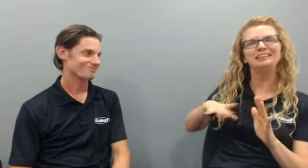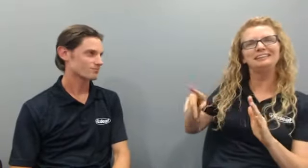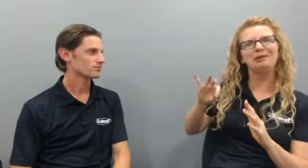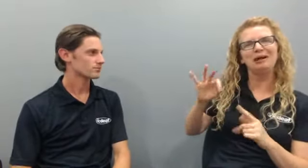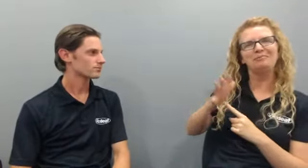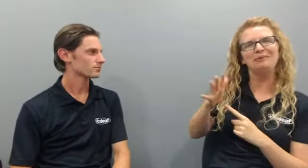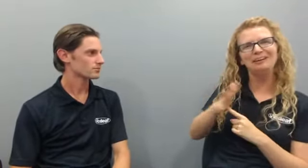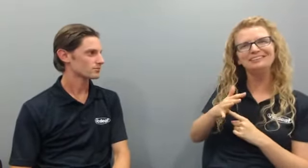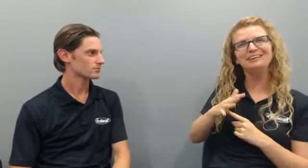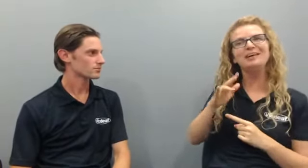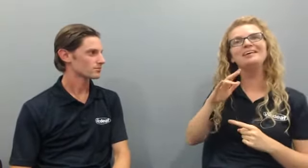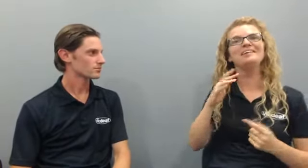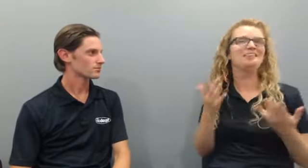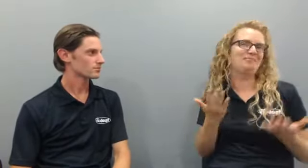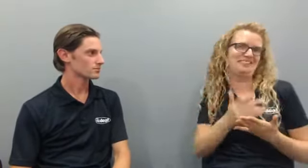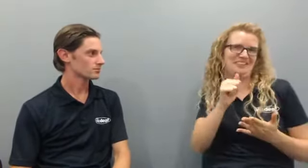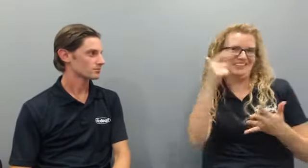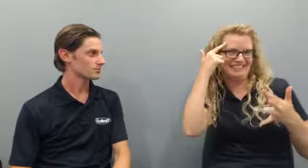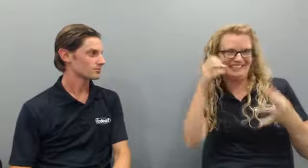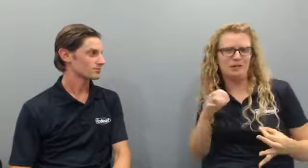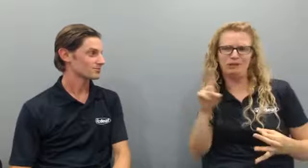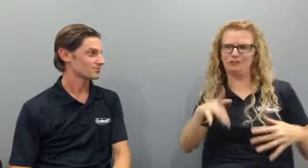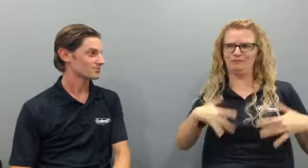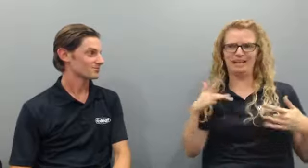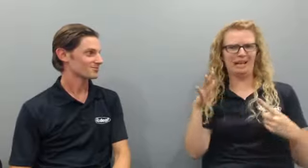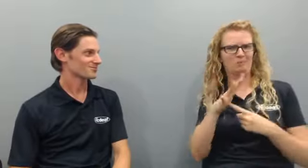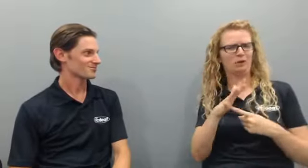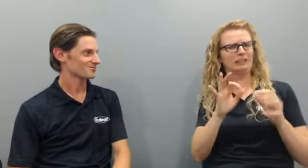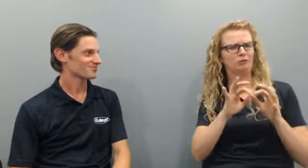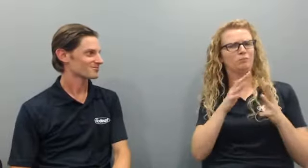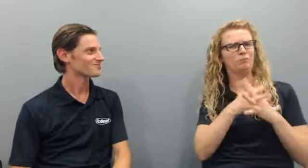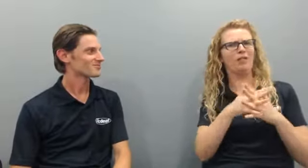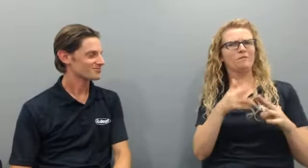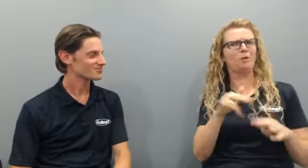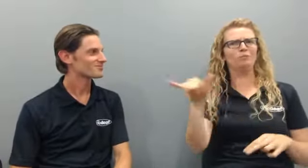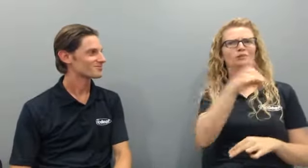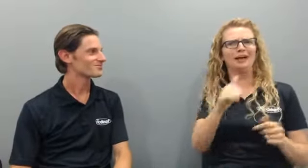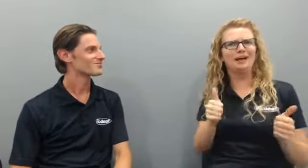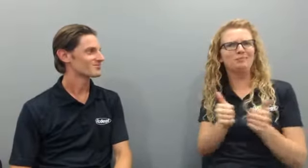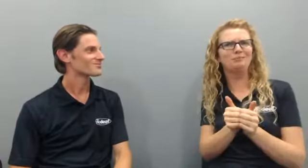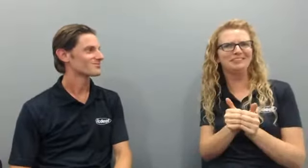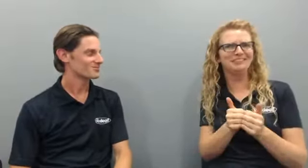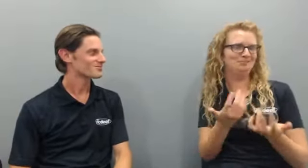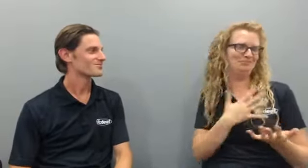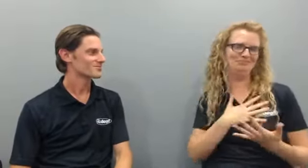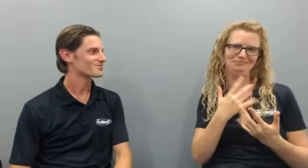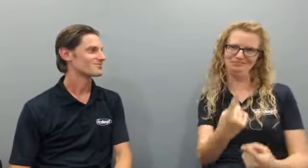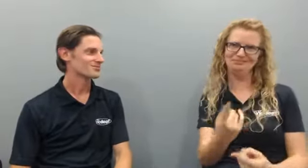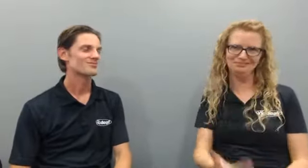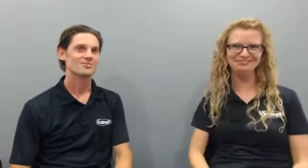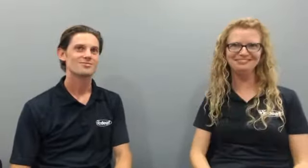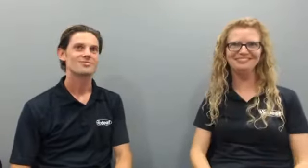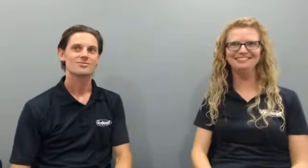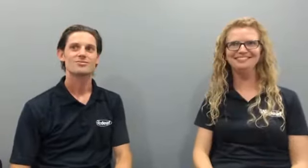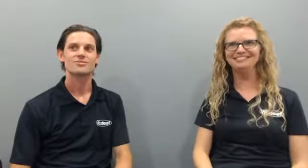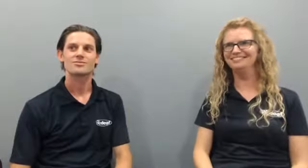important. Hairdressing may not be as important. It depends on you. It's up to you what you feel is important to you, and where you will want interpreters to be used the